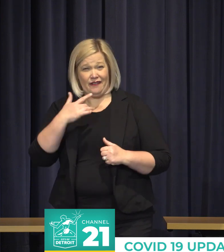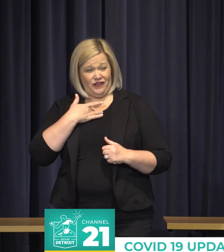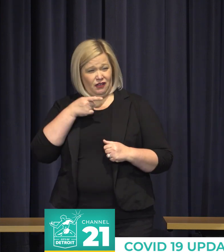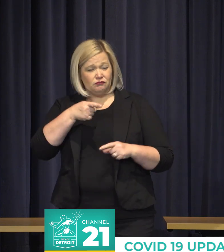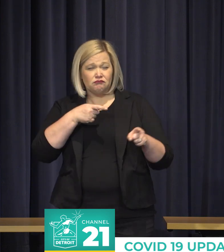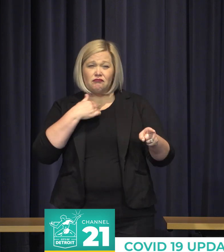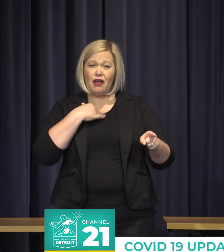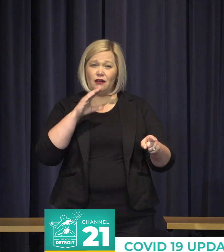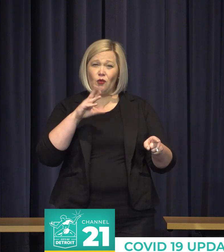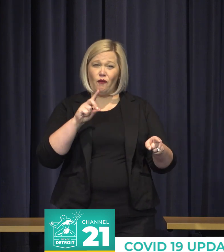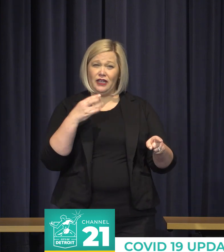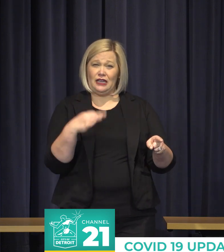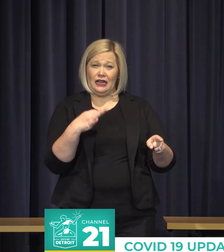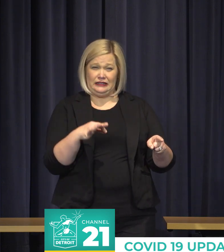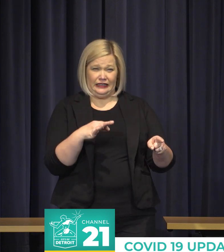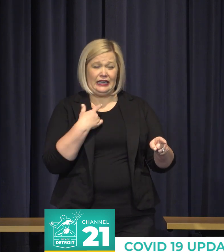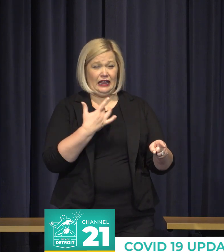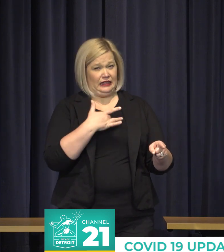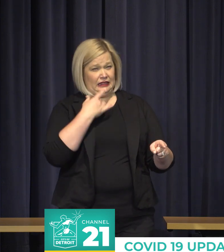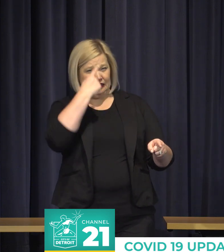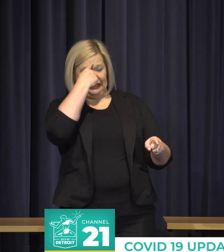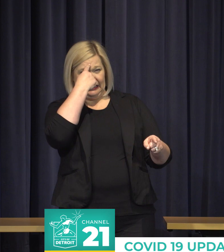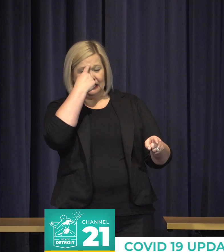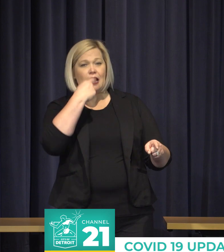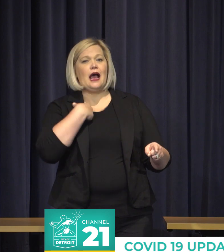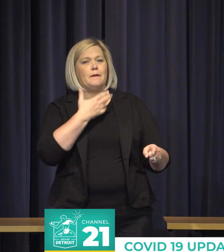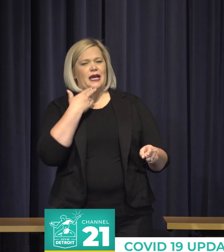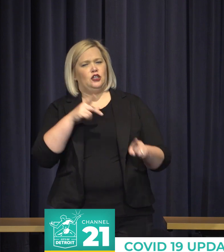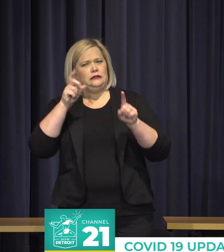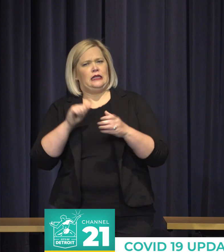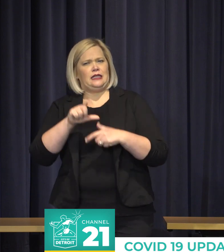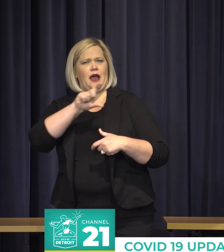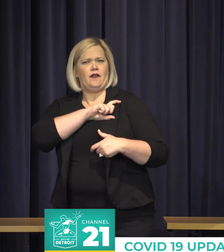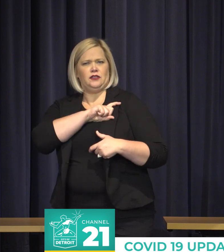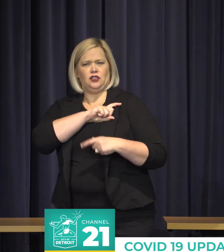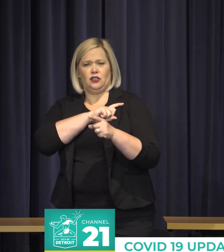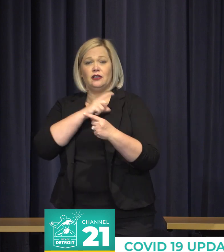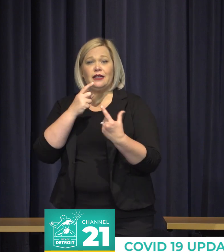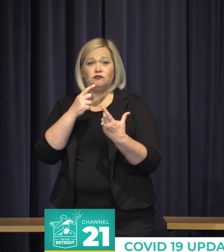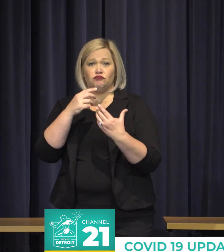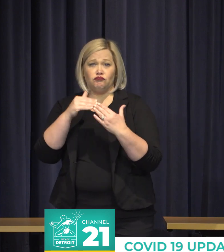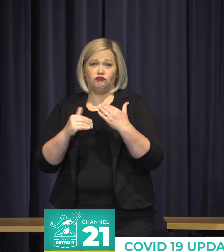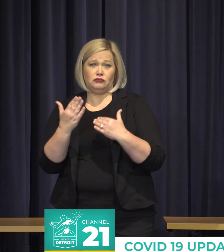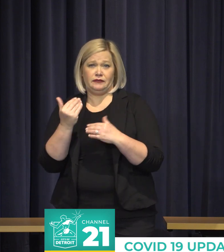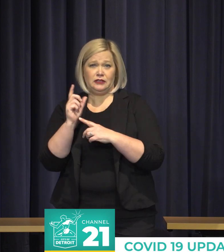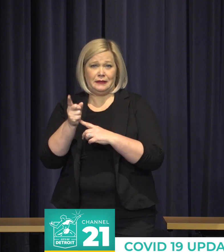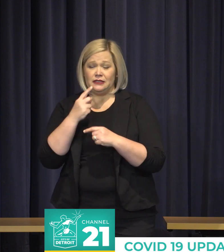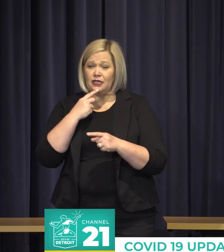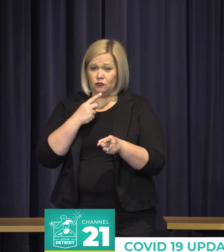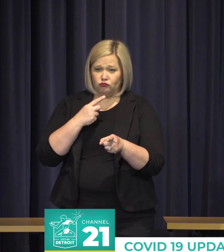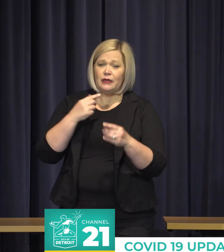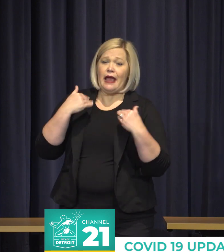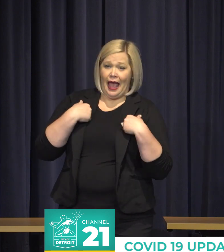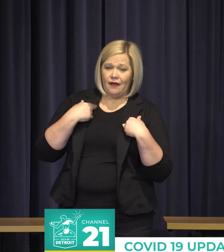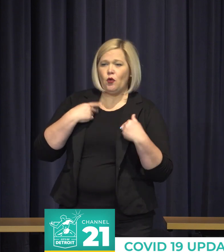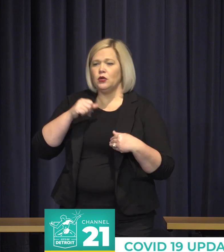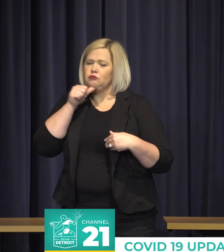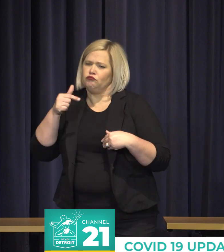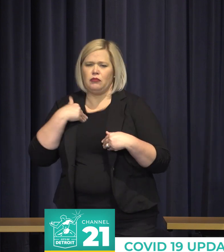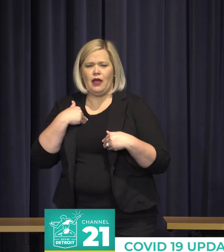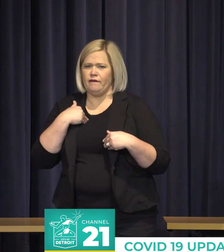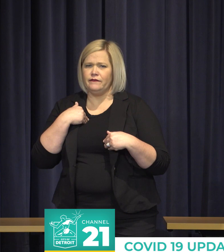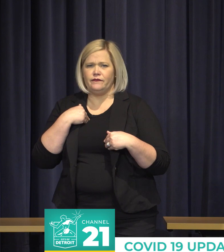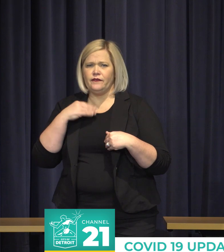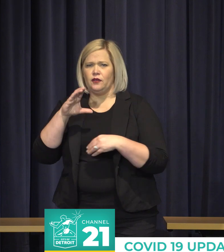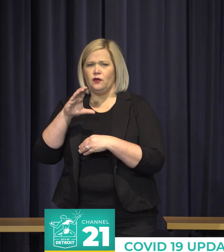I'd like to be able to get that officer tested and in 15 minutes be able to say, you're positive or you're negative.